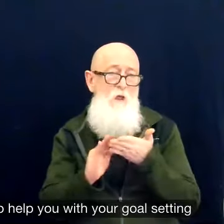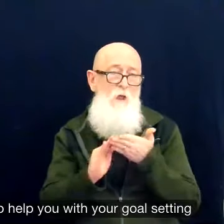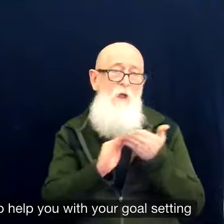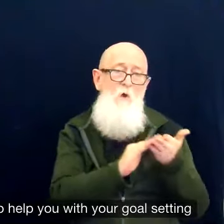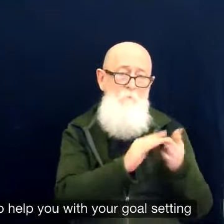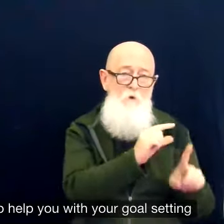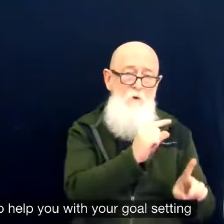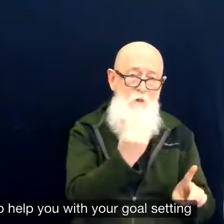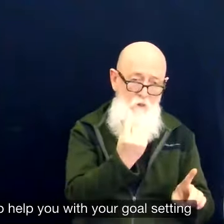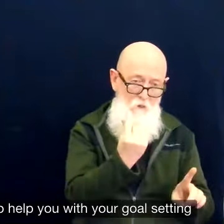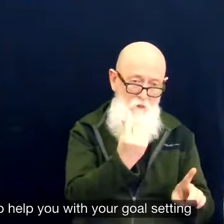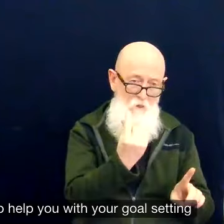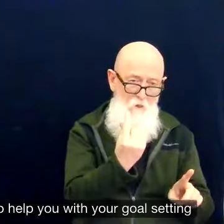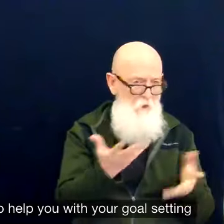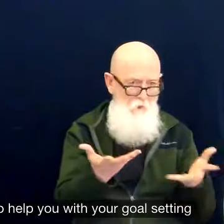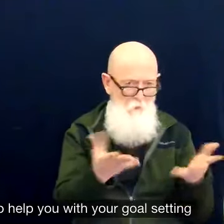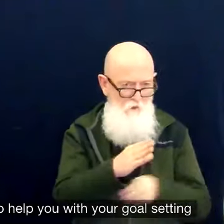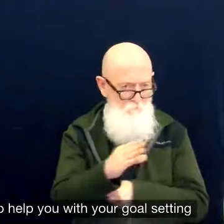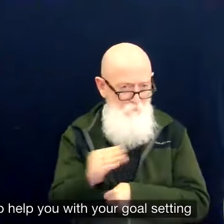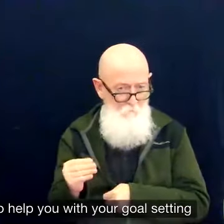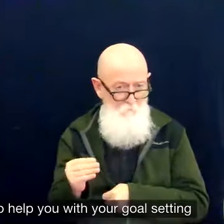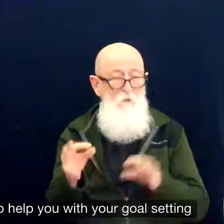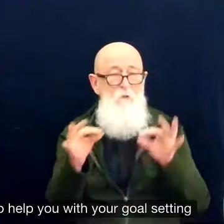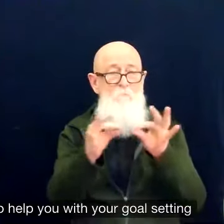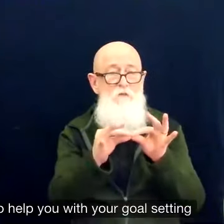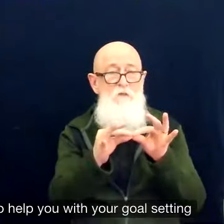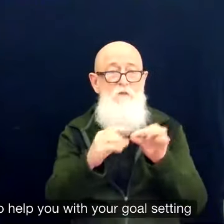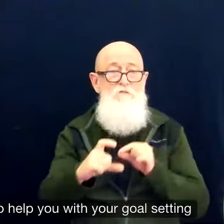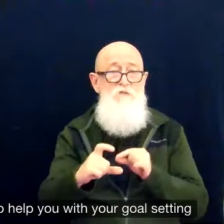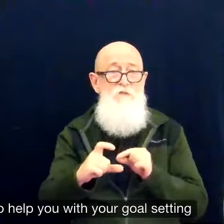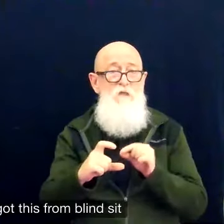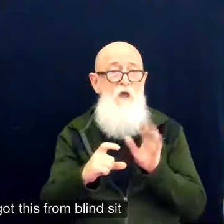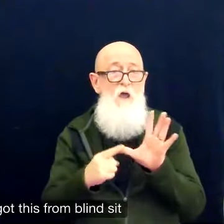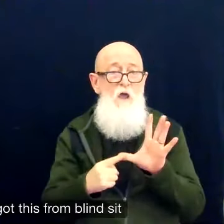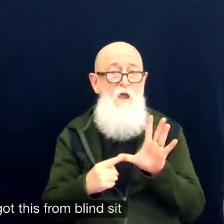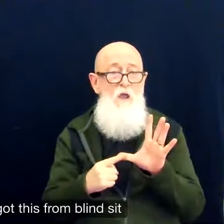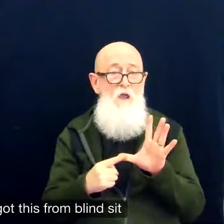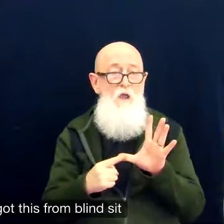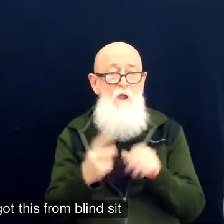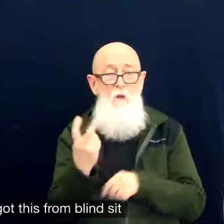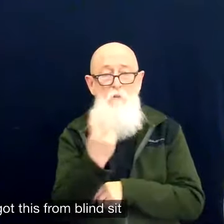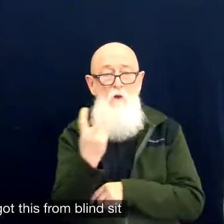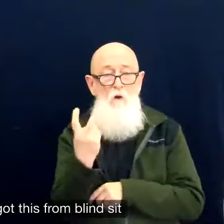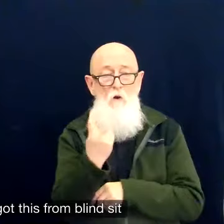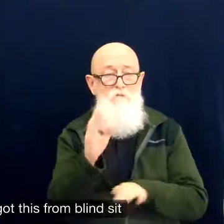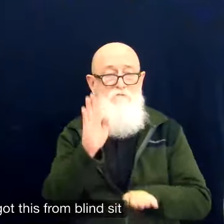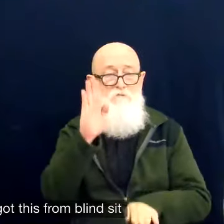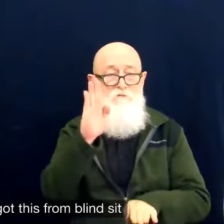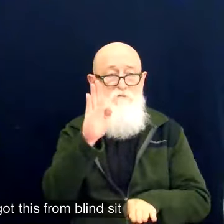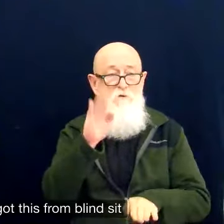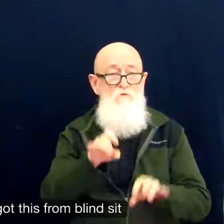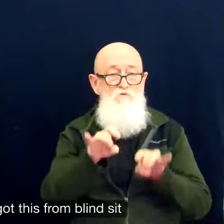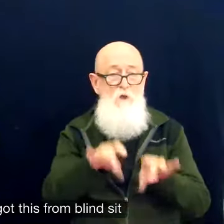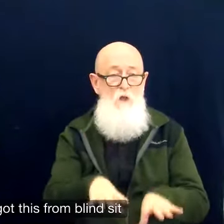from Blind Citizens Australia. So thanks again to Blind Citizens Australia for sharing their resources with